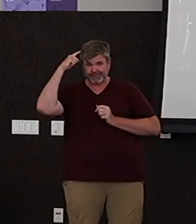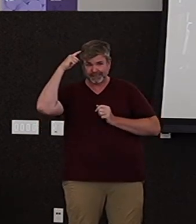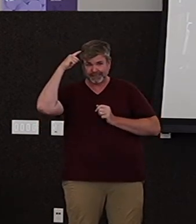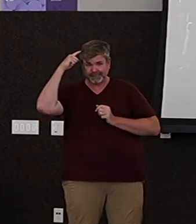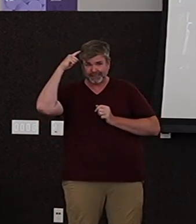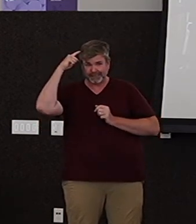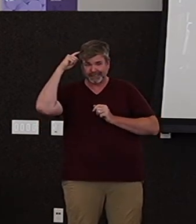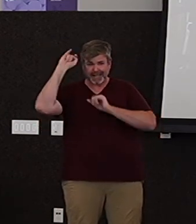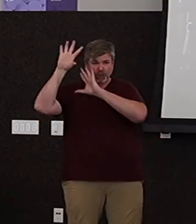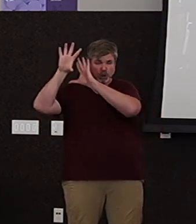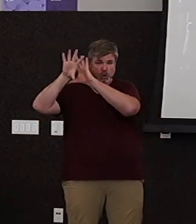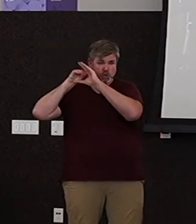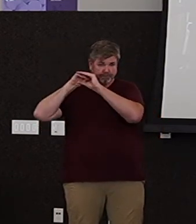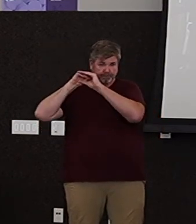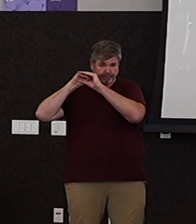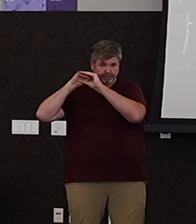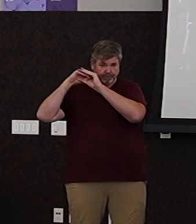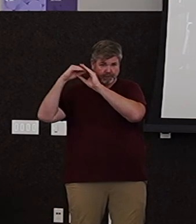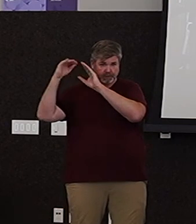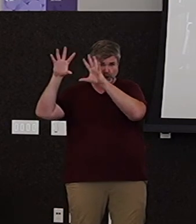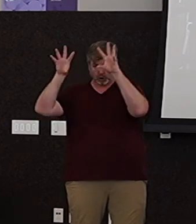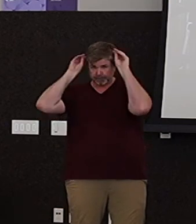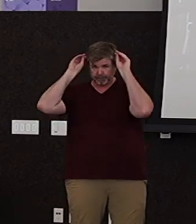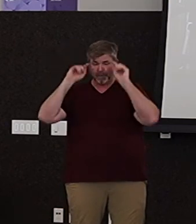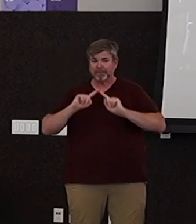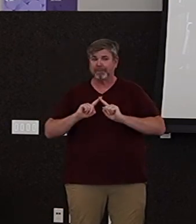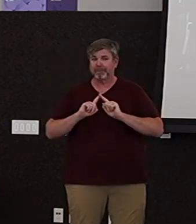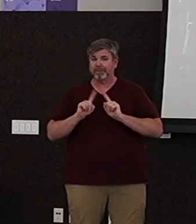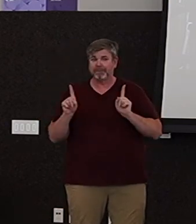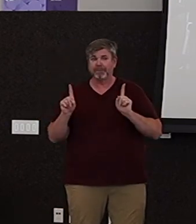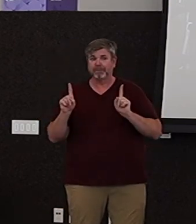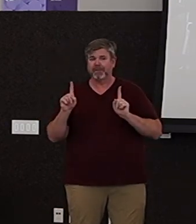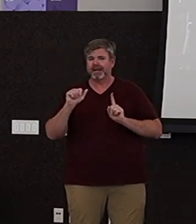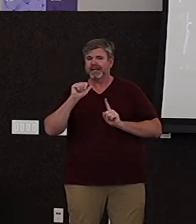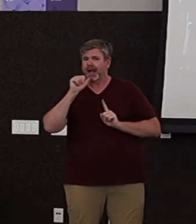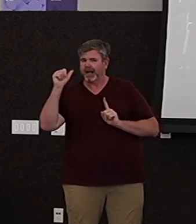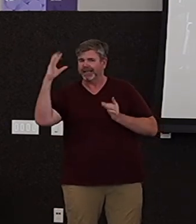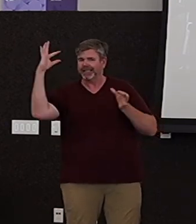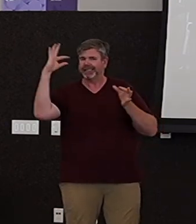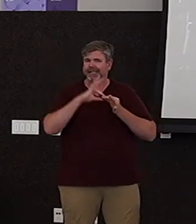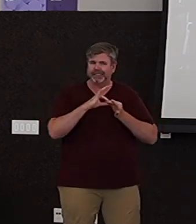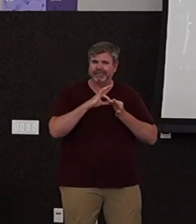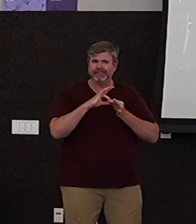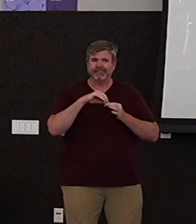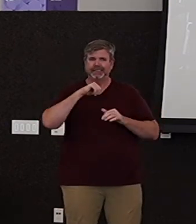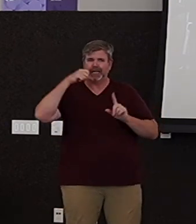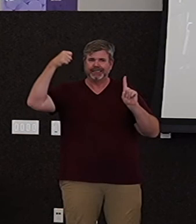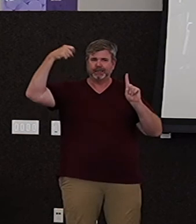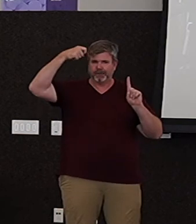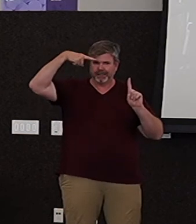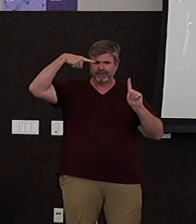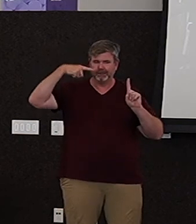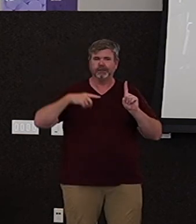opioid receptor in the brain and stimulate that receptor to some degree, Naltrexone binds to the opioid